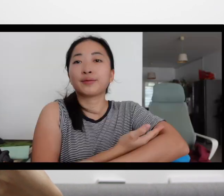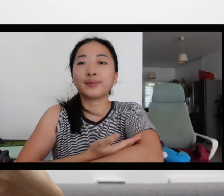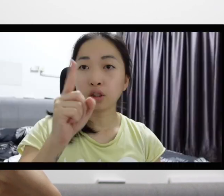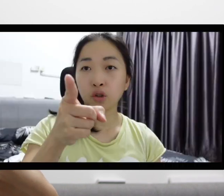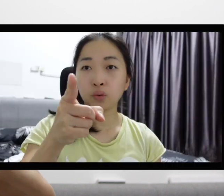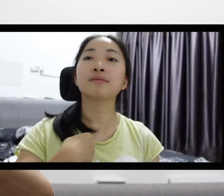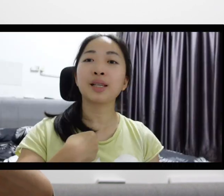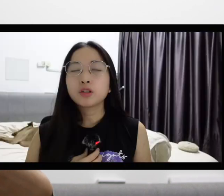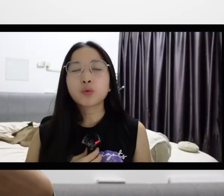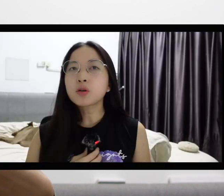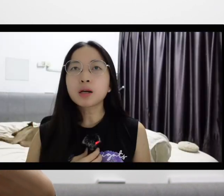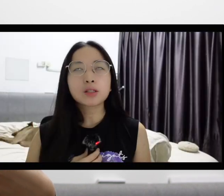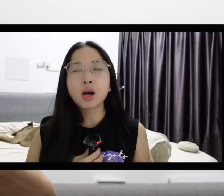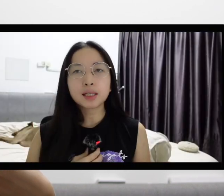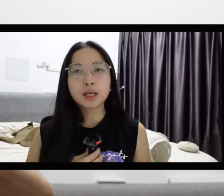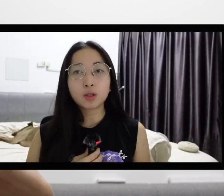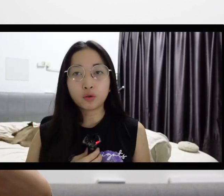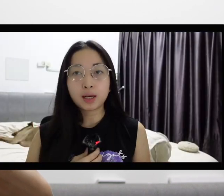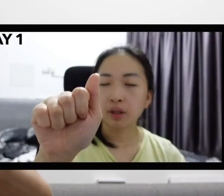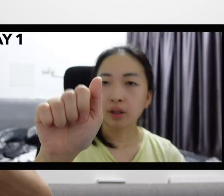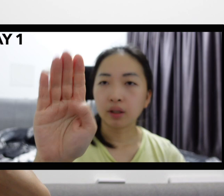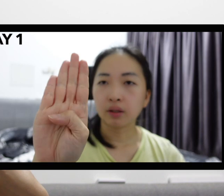Your room is so dirty. God.